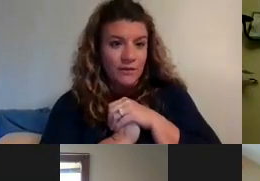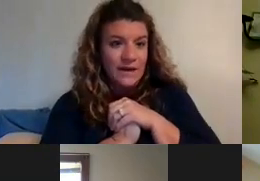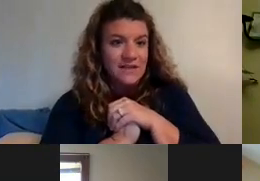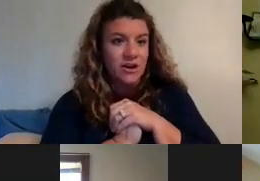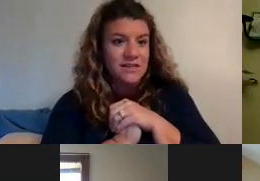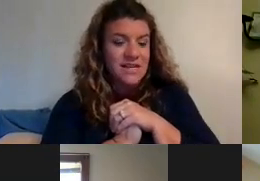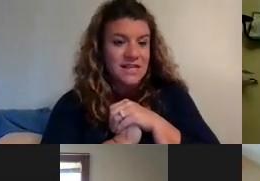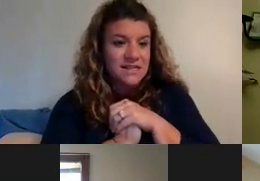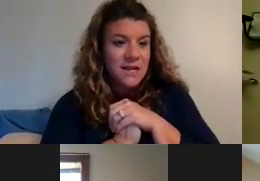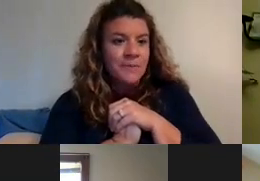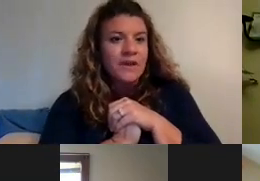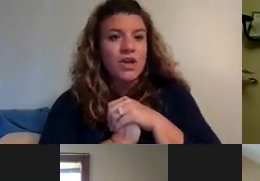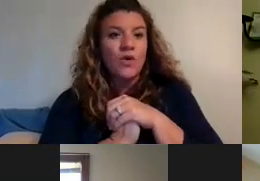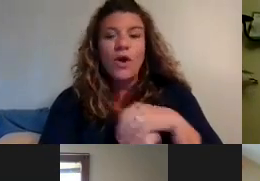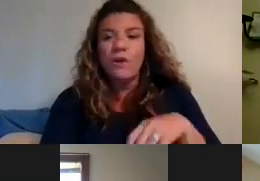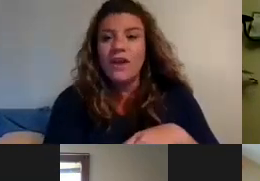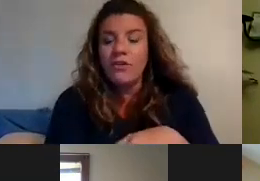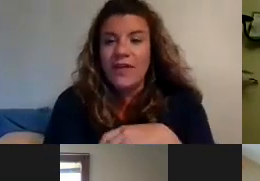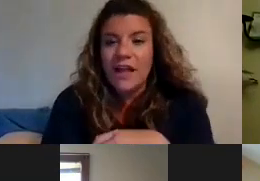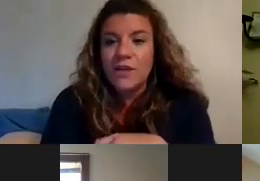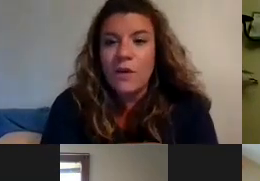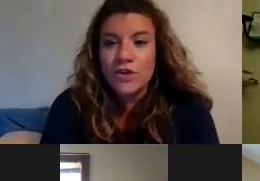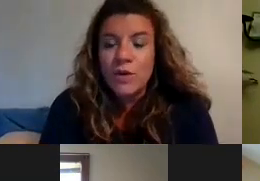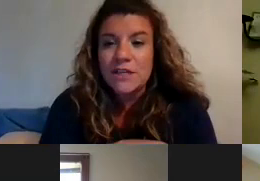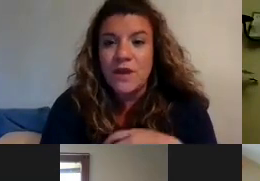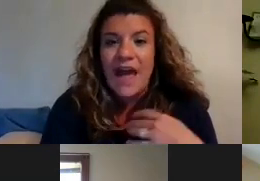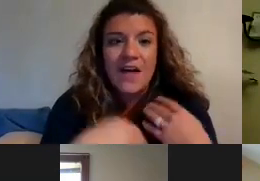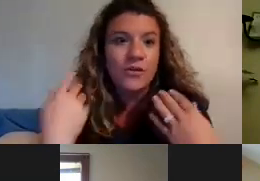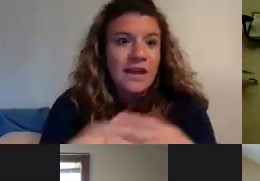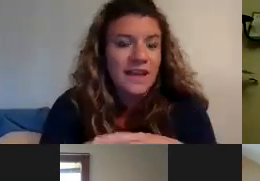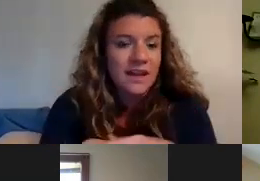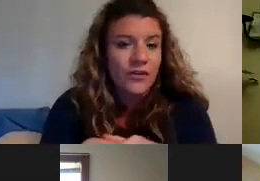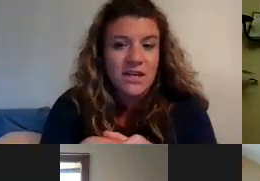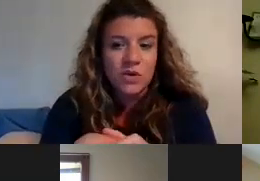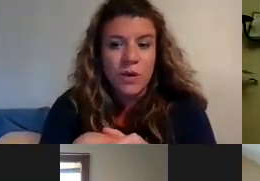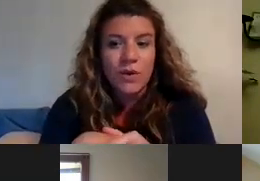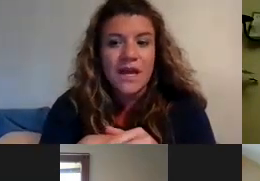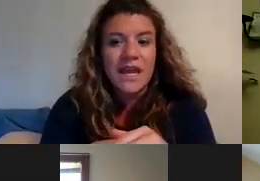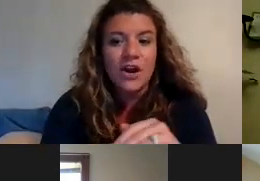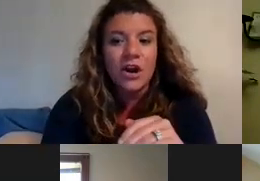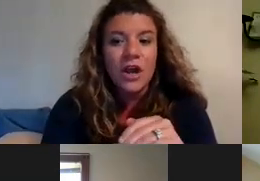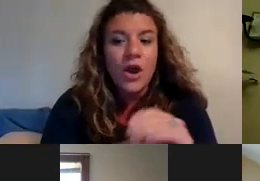when he starts a sentence. So when they do that, that's what we're doing, is we're gathering the information. We want to hear